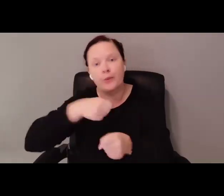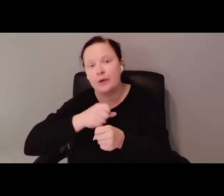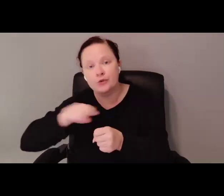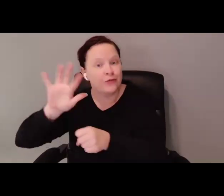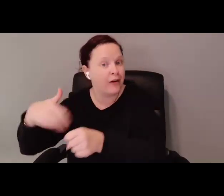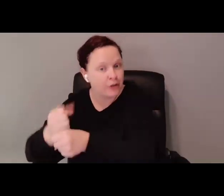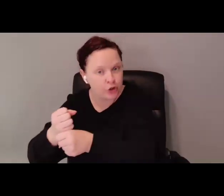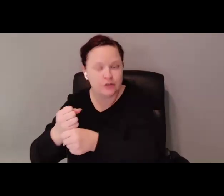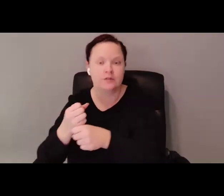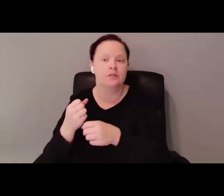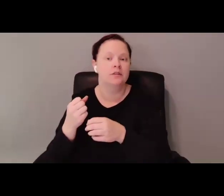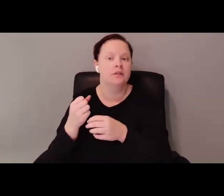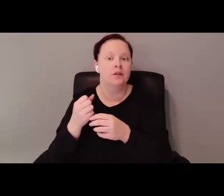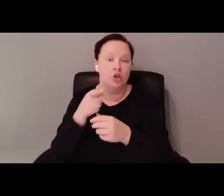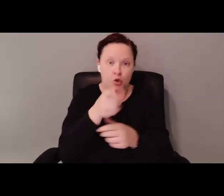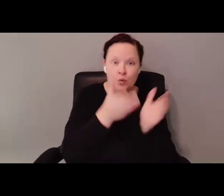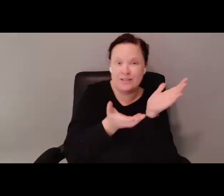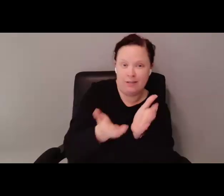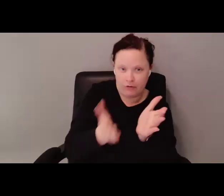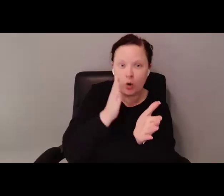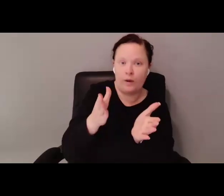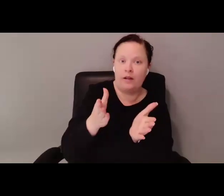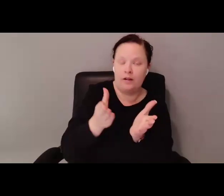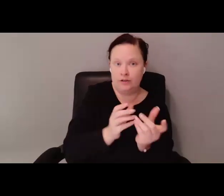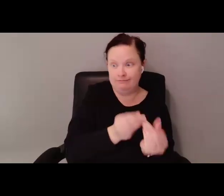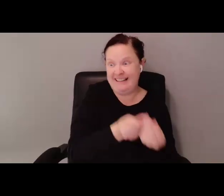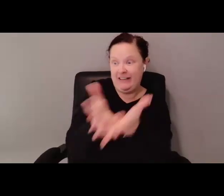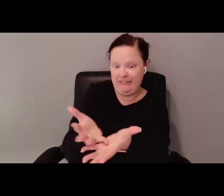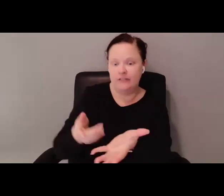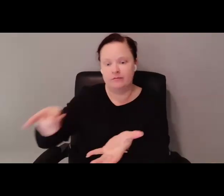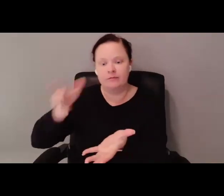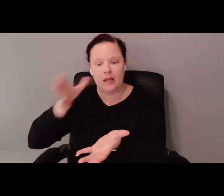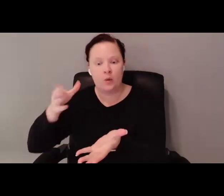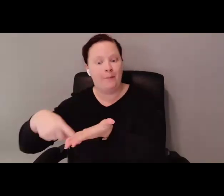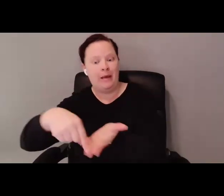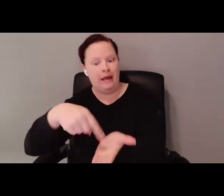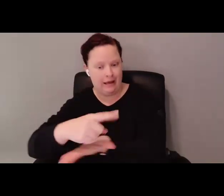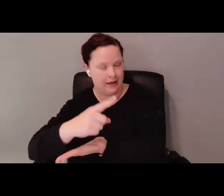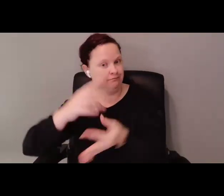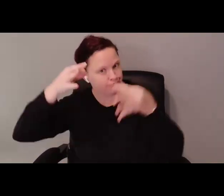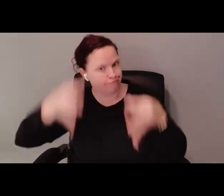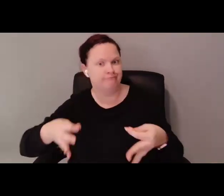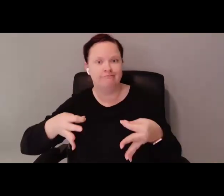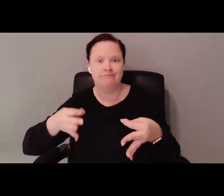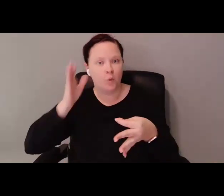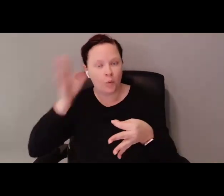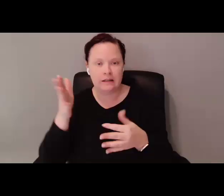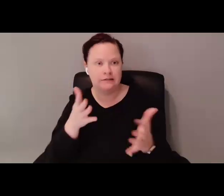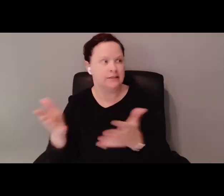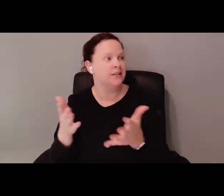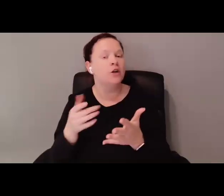years, and here are the deliverables, and you just need a loan to, get the necessary equipment or something like that. I